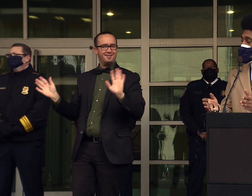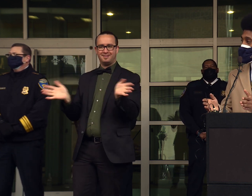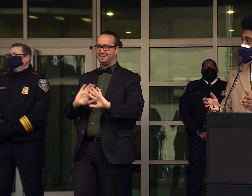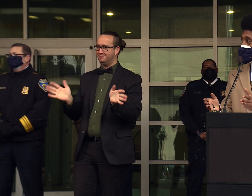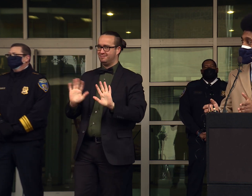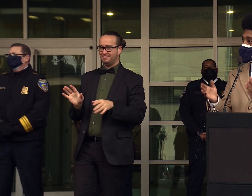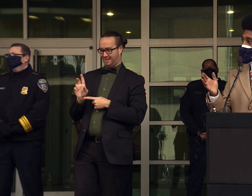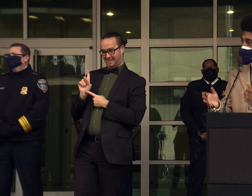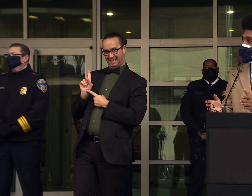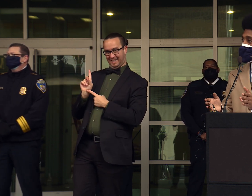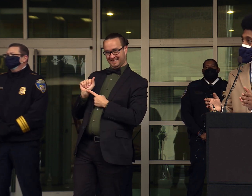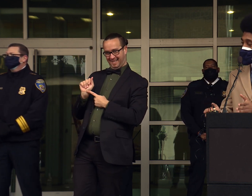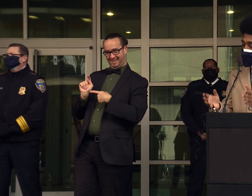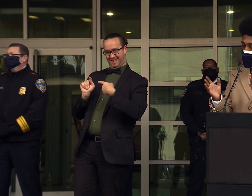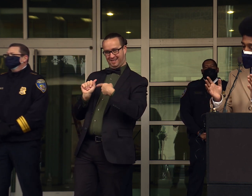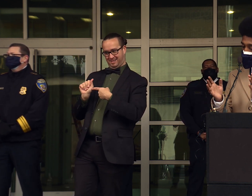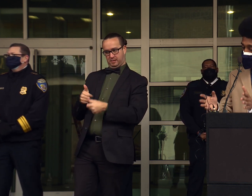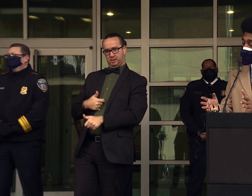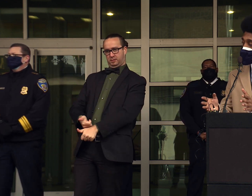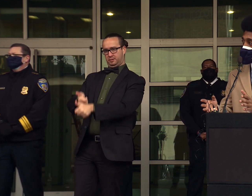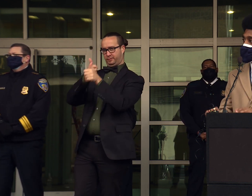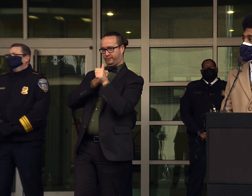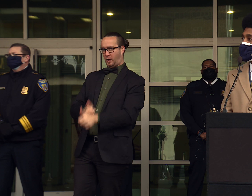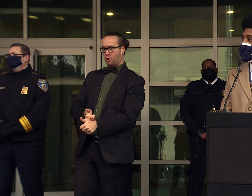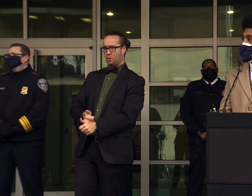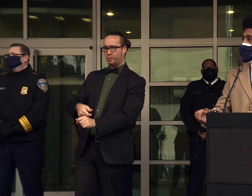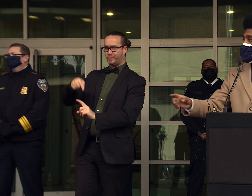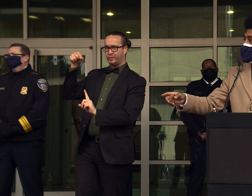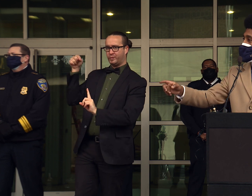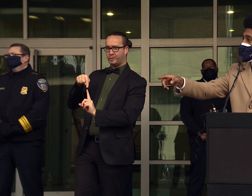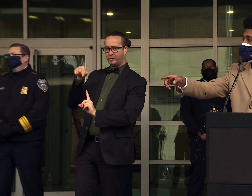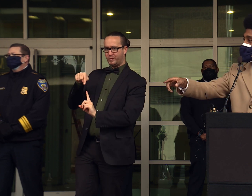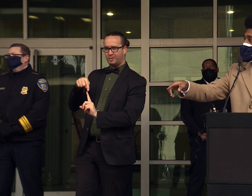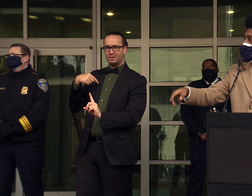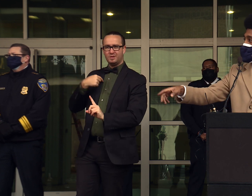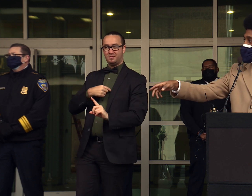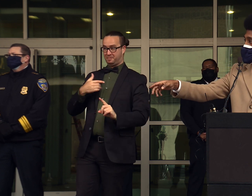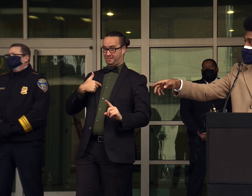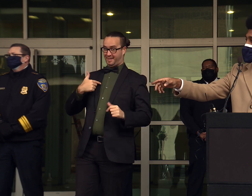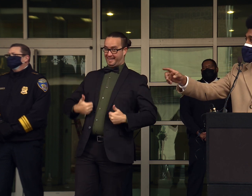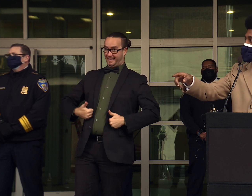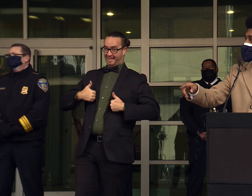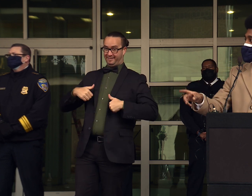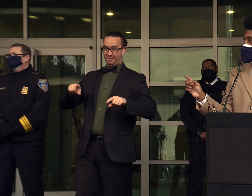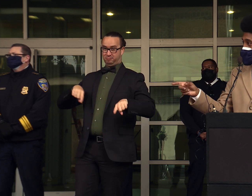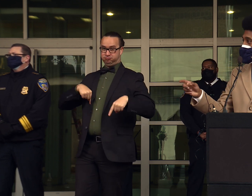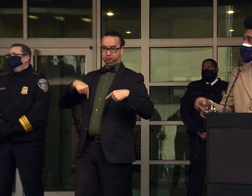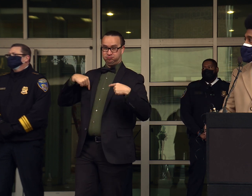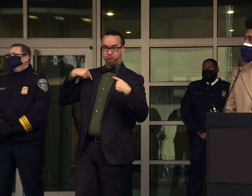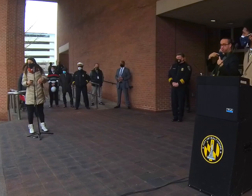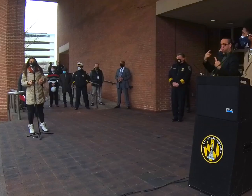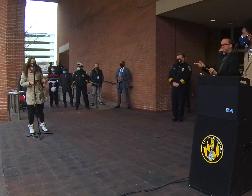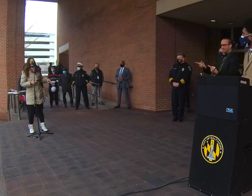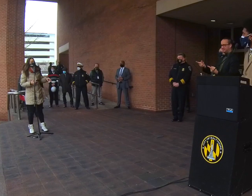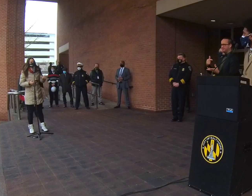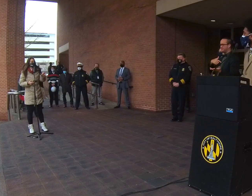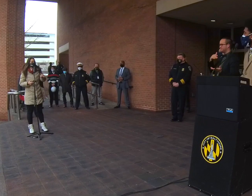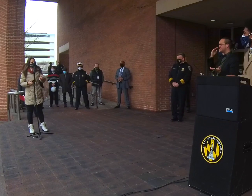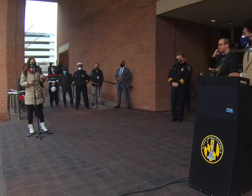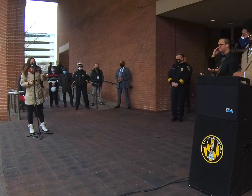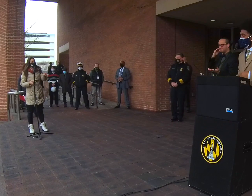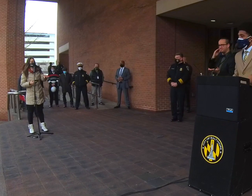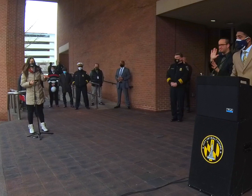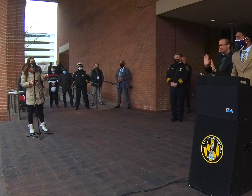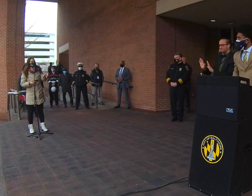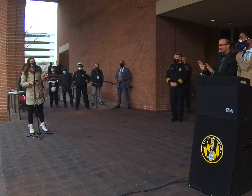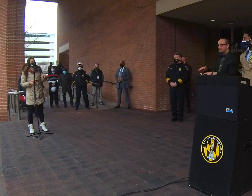free focusing its efforts on those people in those places. And Alexa, we can come back to you, but go ahead. oh, my other